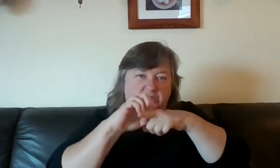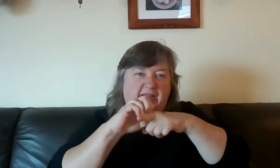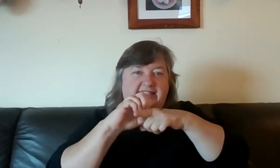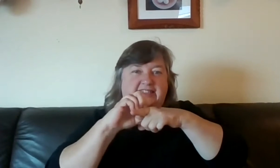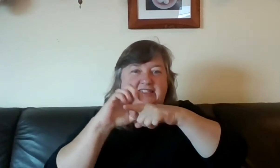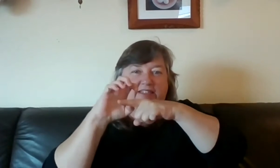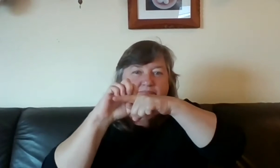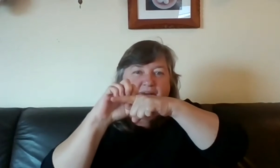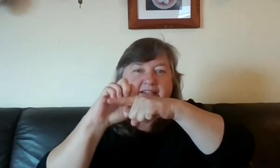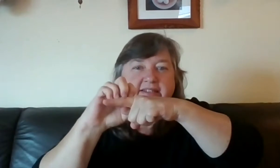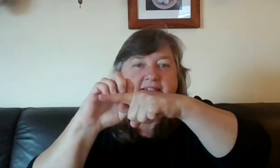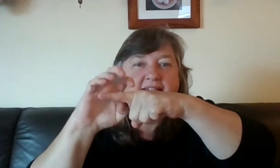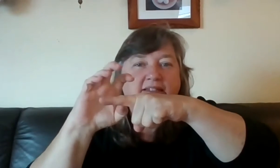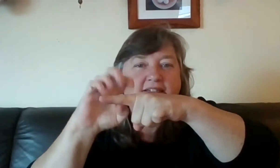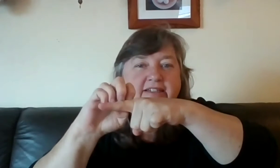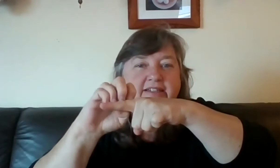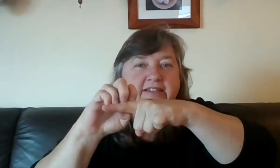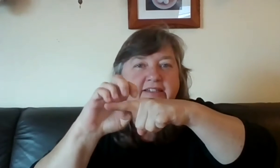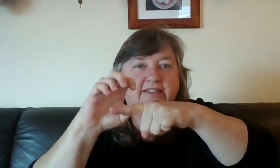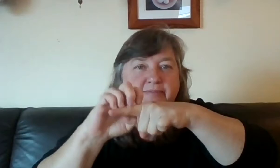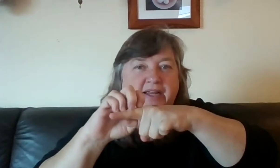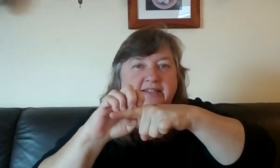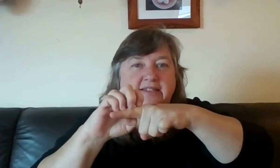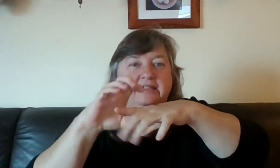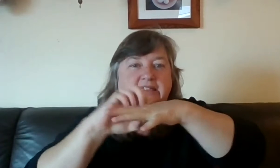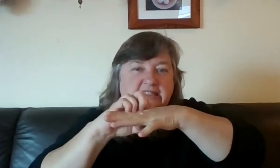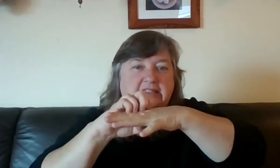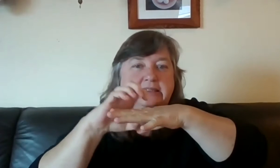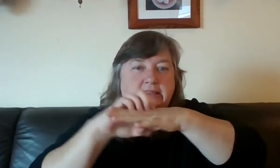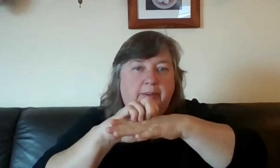Bite. Bite. Bite. Chomp.